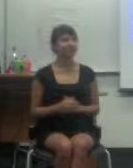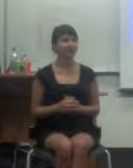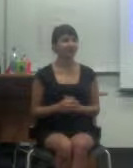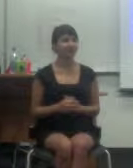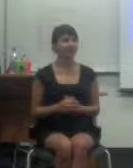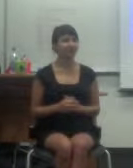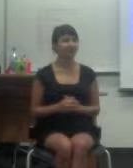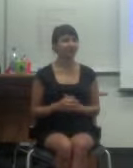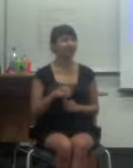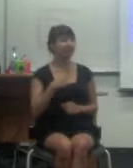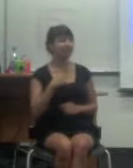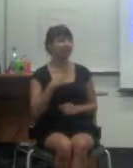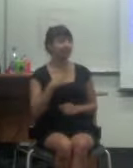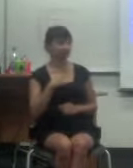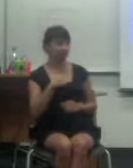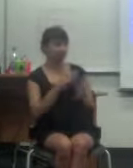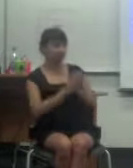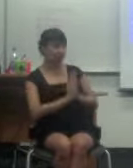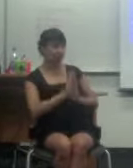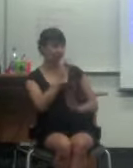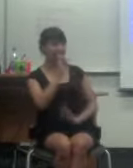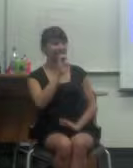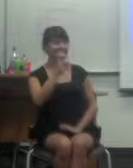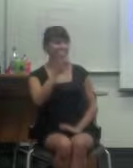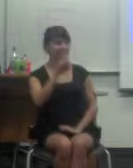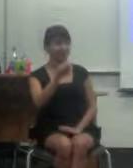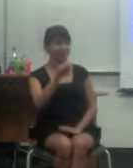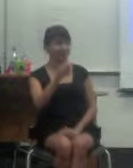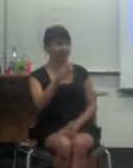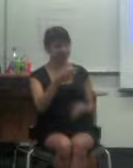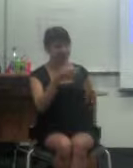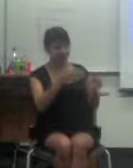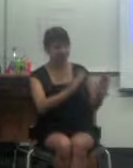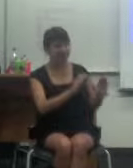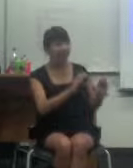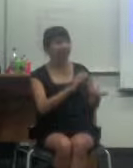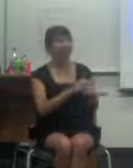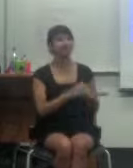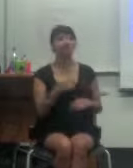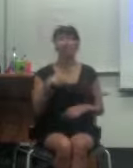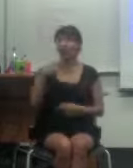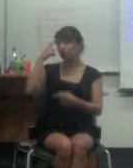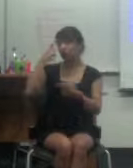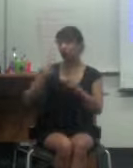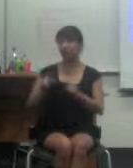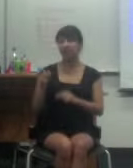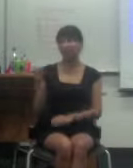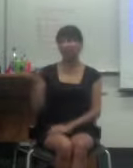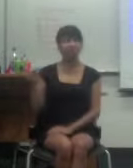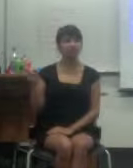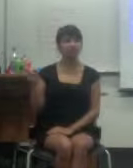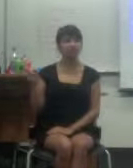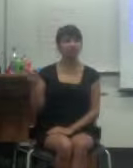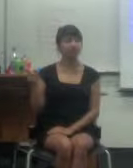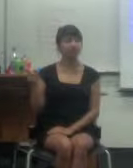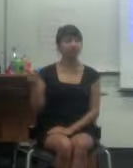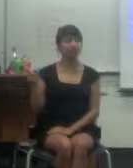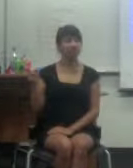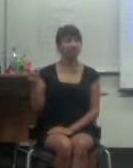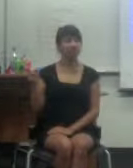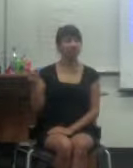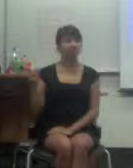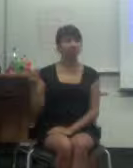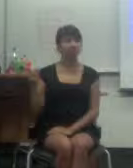I request you. Granted, Ms. Stuber. I agree with my colleague, especially in light of the fact that there has been a draft